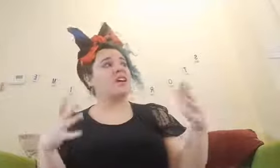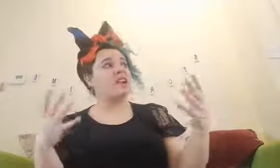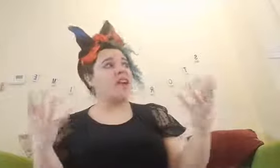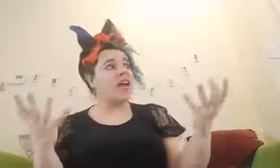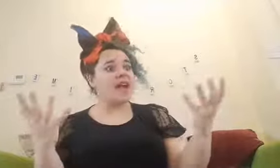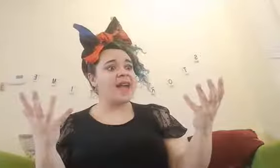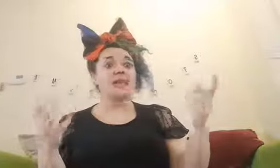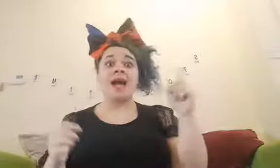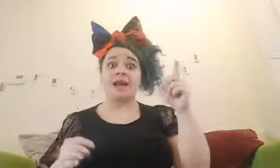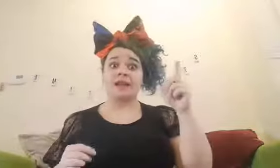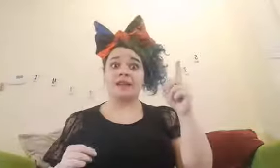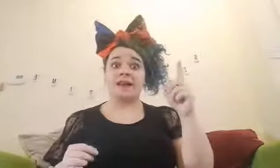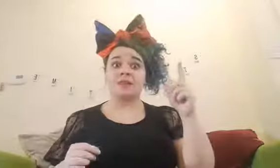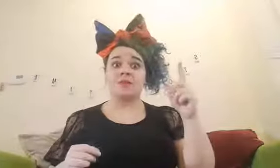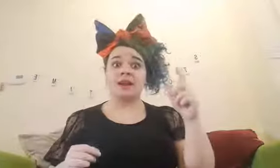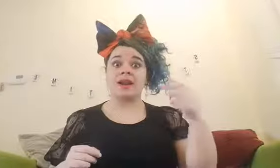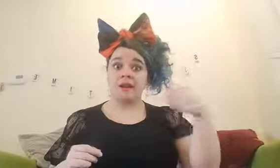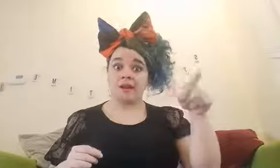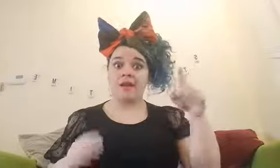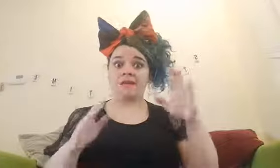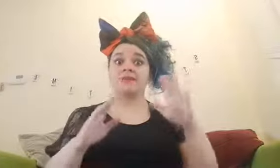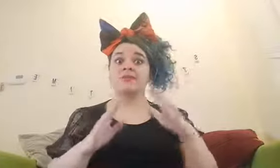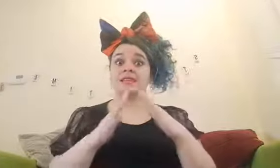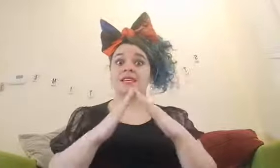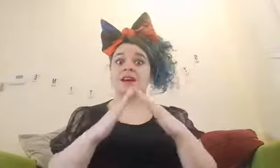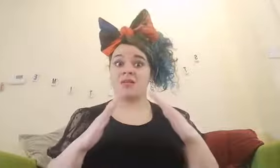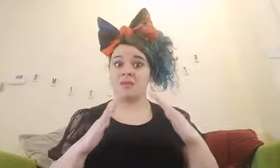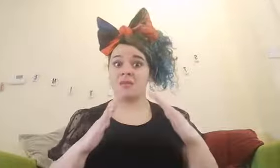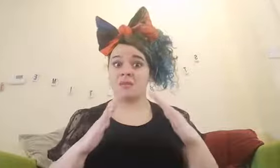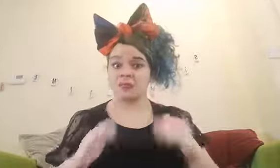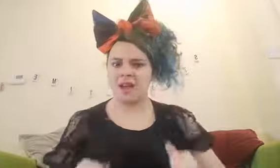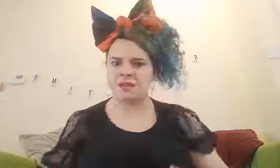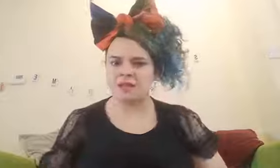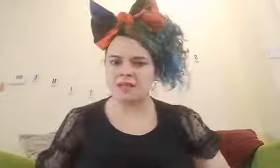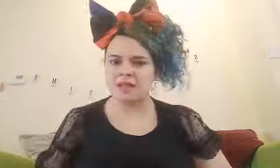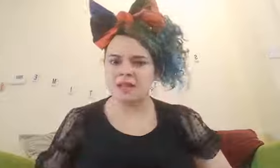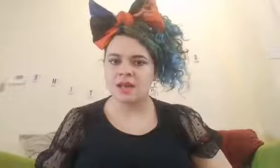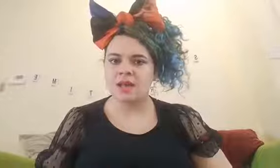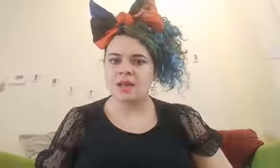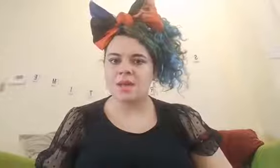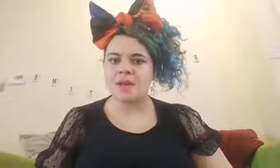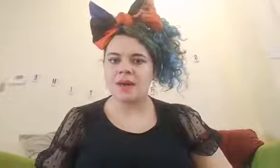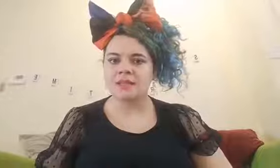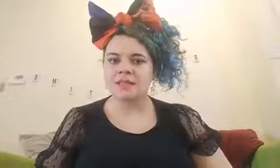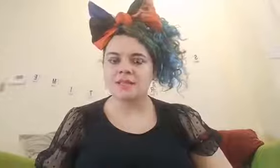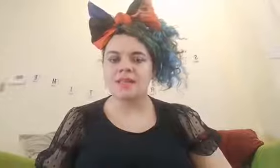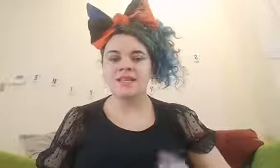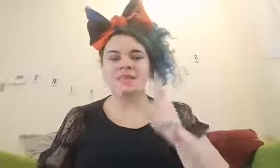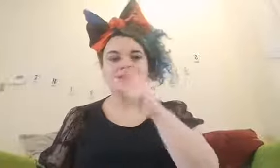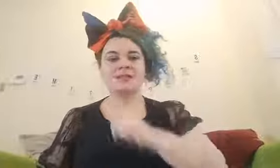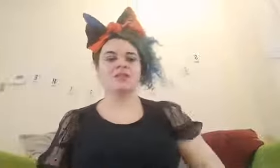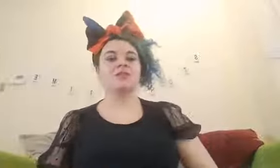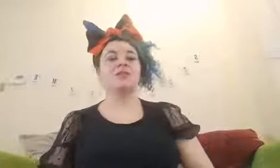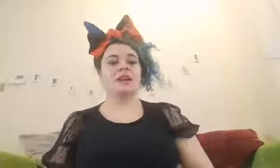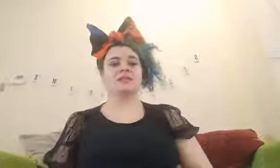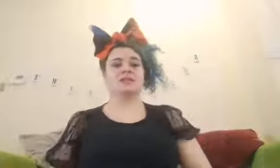their eggs, and that's when they go to visit other people's houses. But he does live, yes, that's